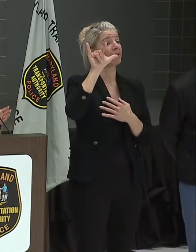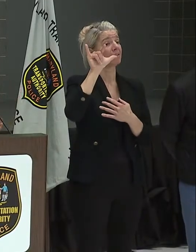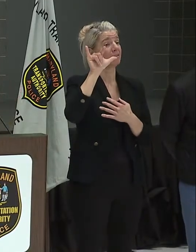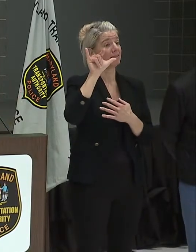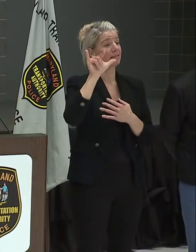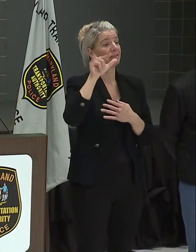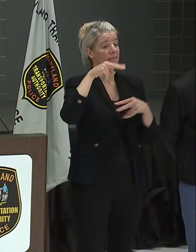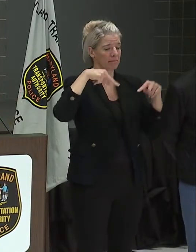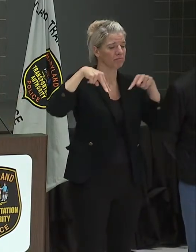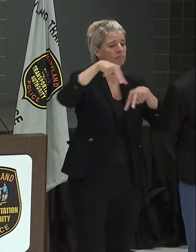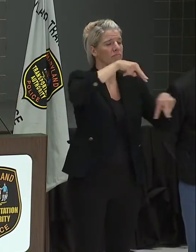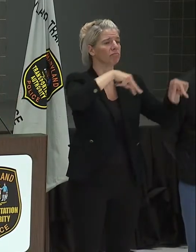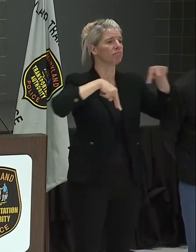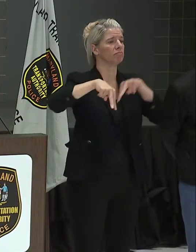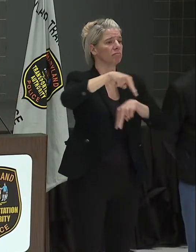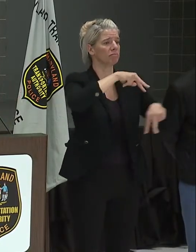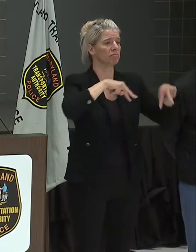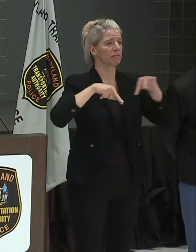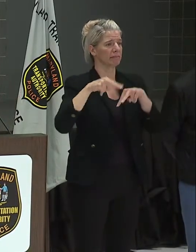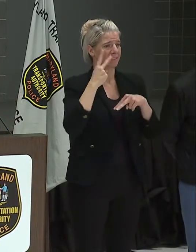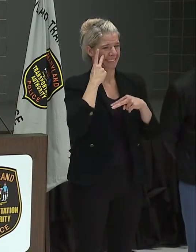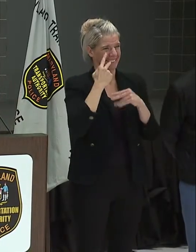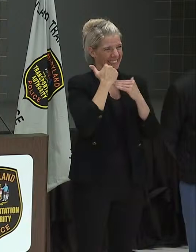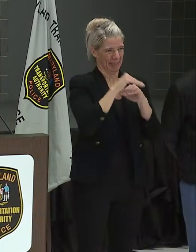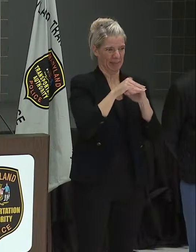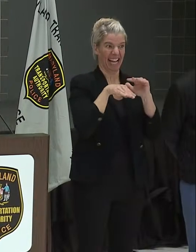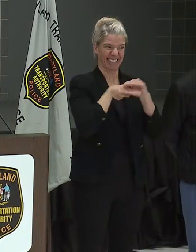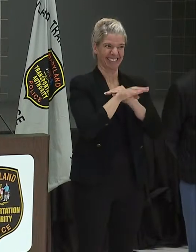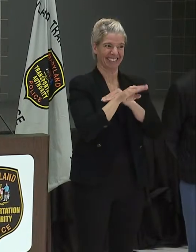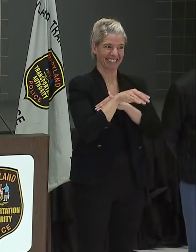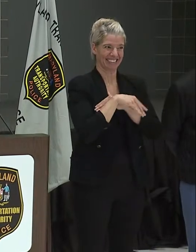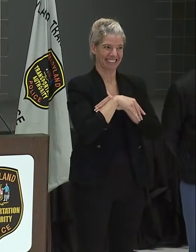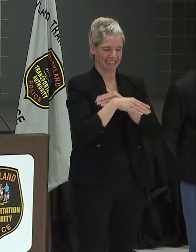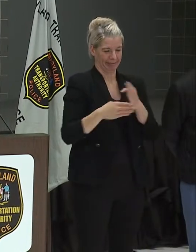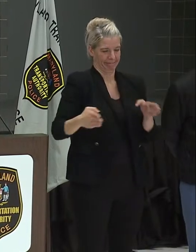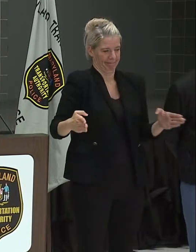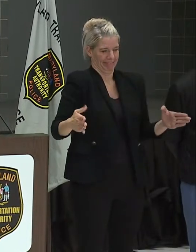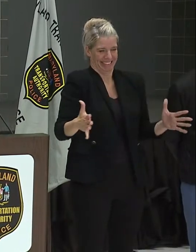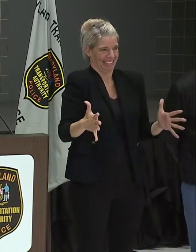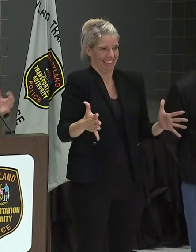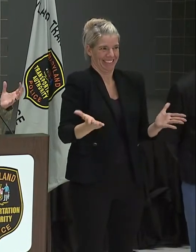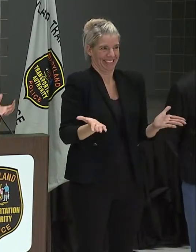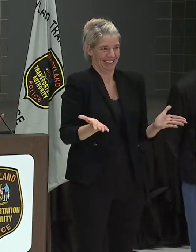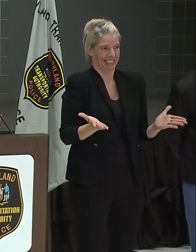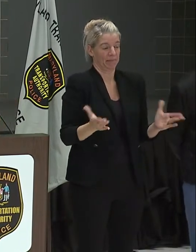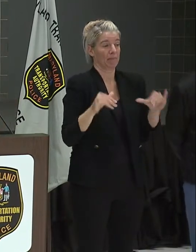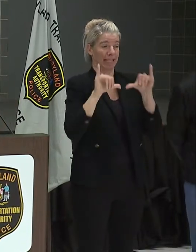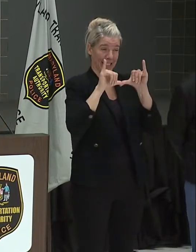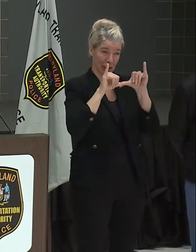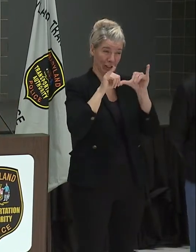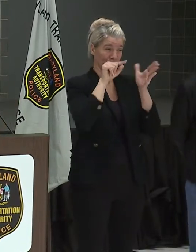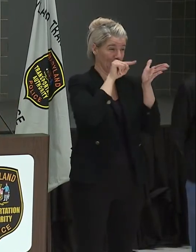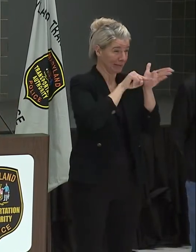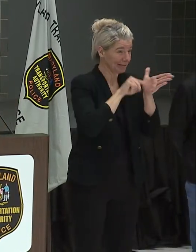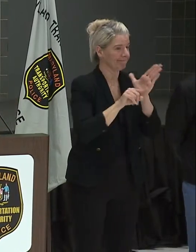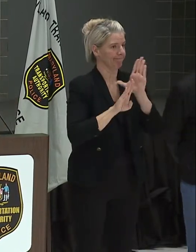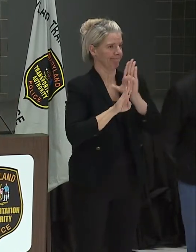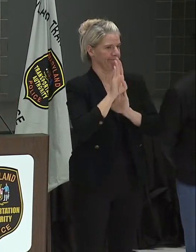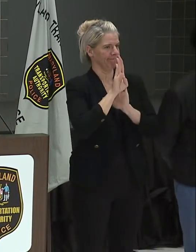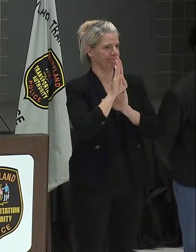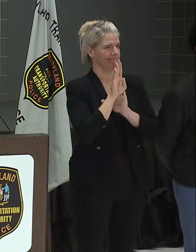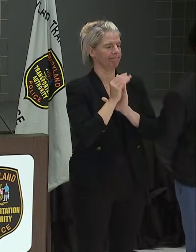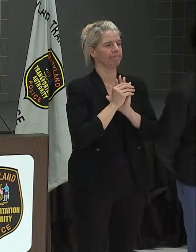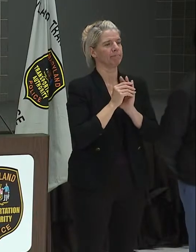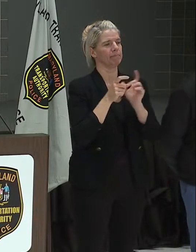this limited access channel down in Vicksburg, Mississippi, with the Engineer Research and Development Command. They created a model for our pilots